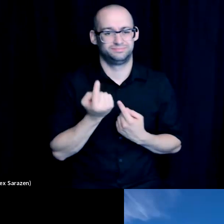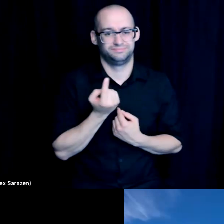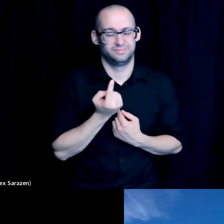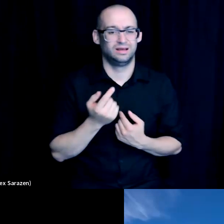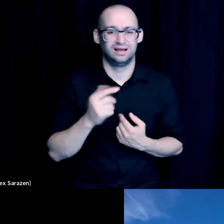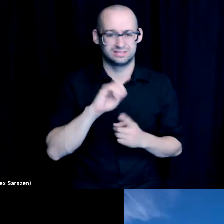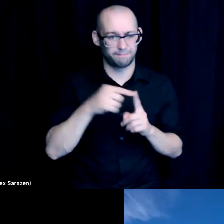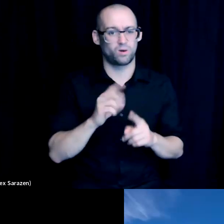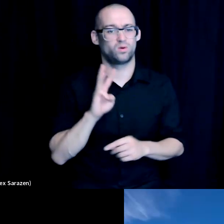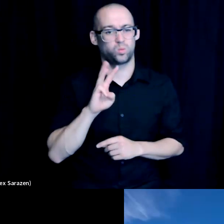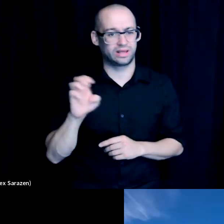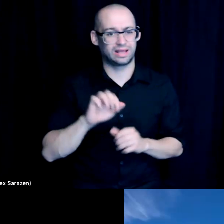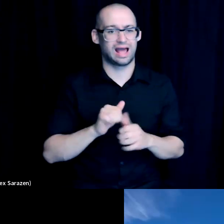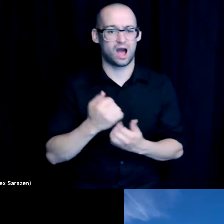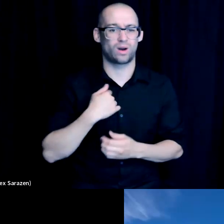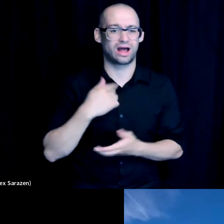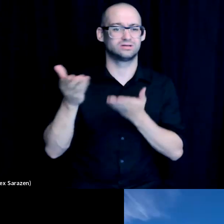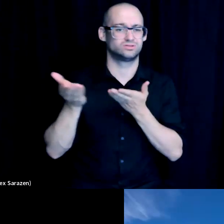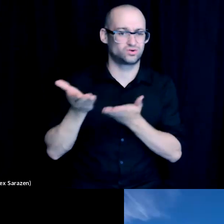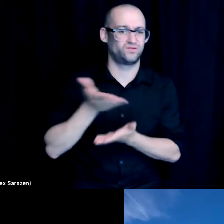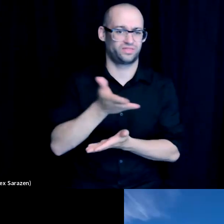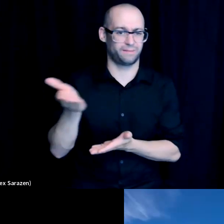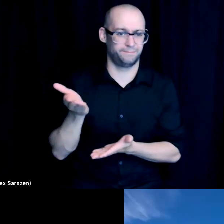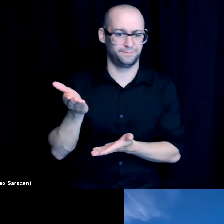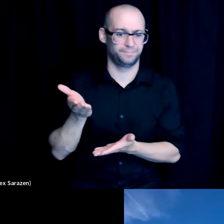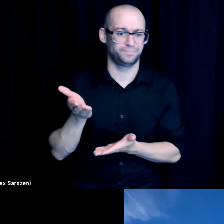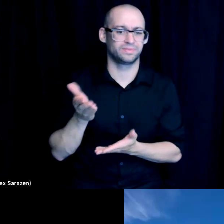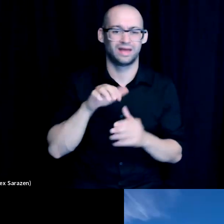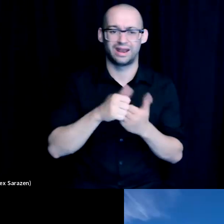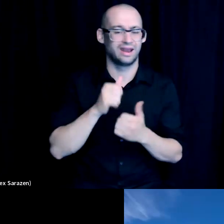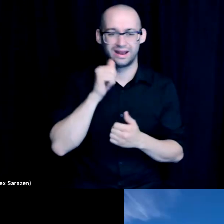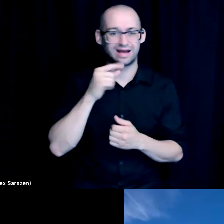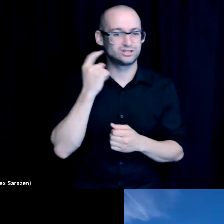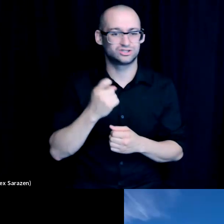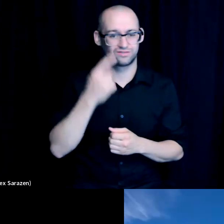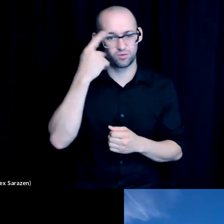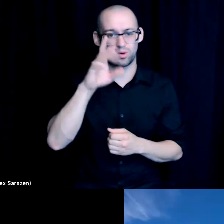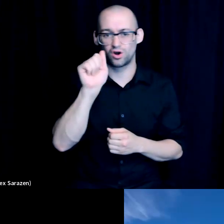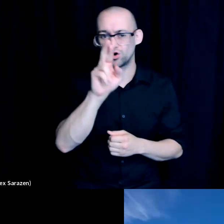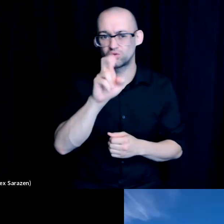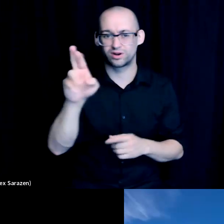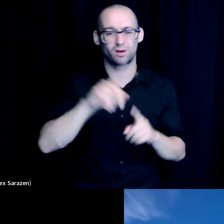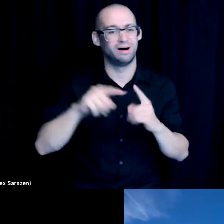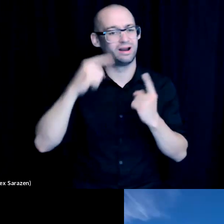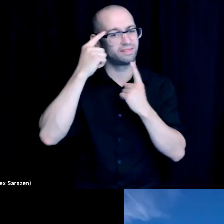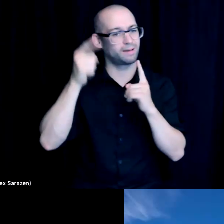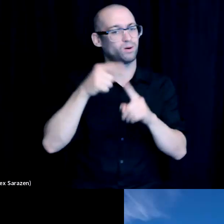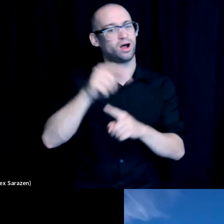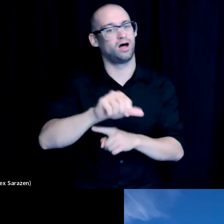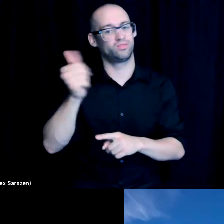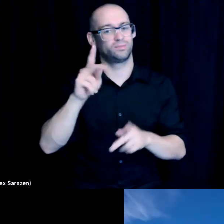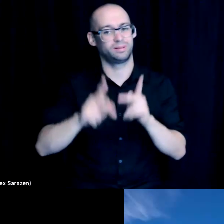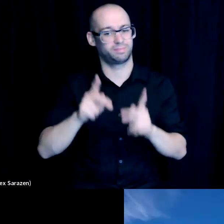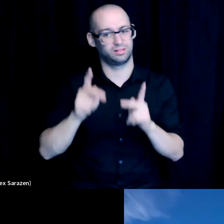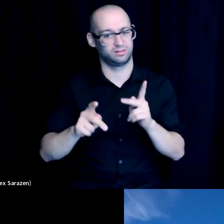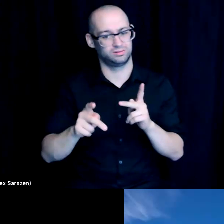about we. How could I be of service? Not just get a career, but think for others. Think for others.